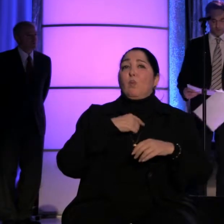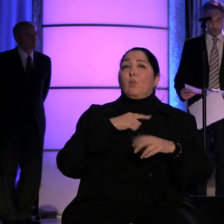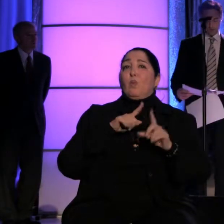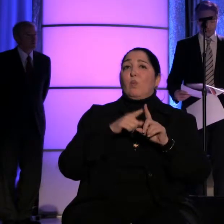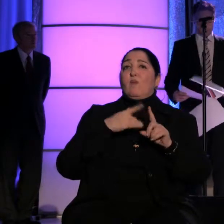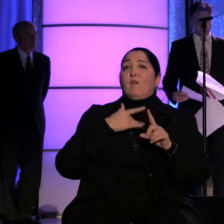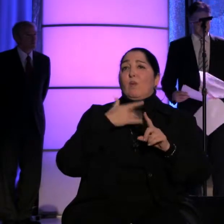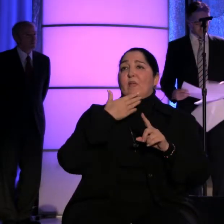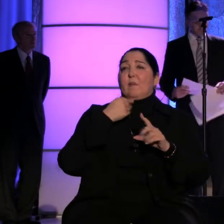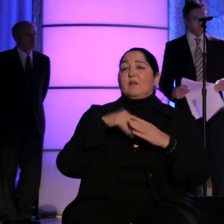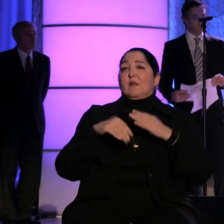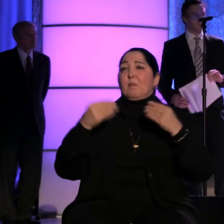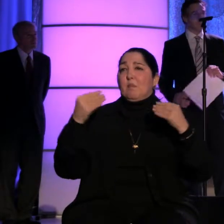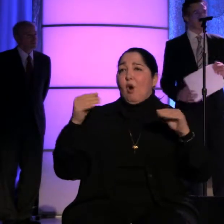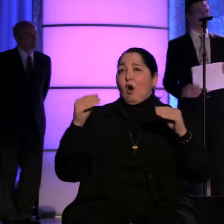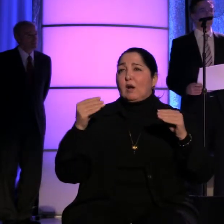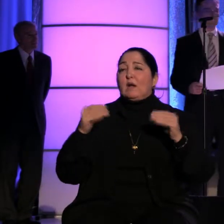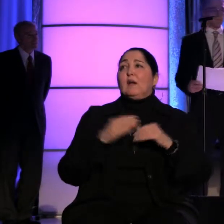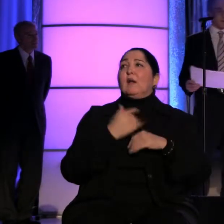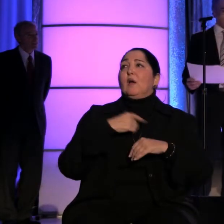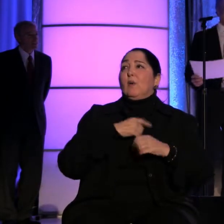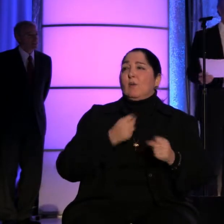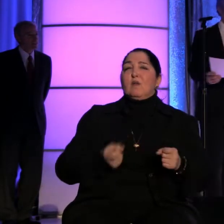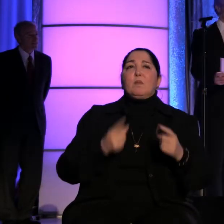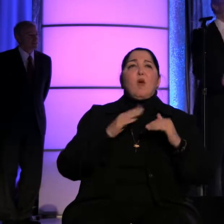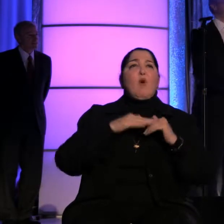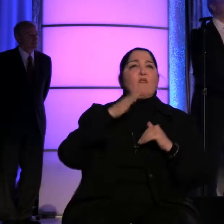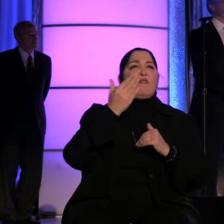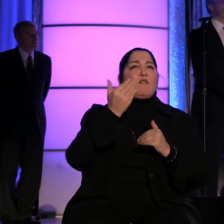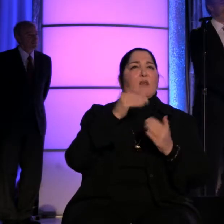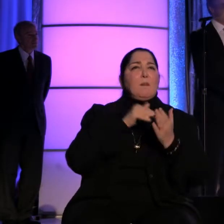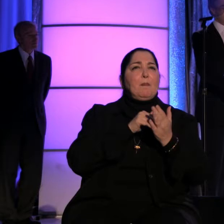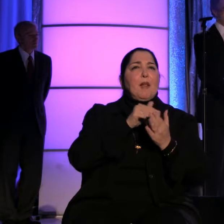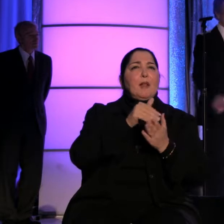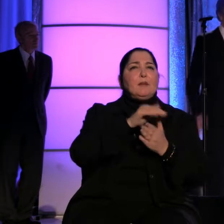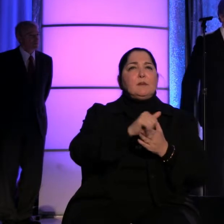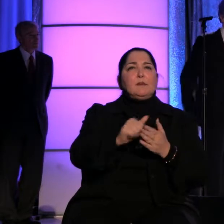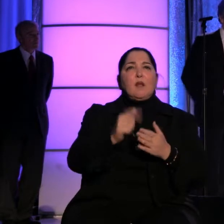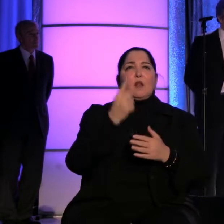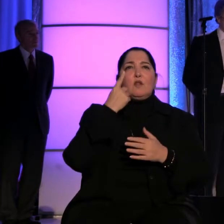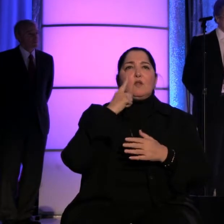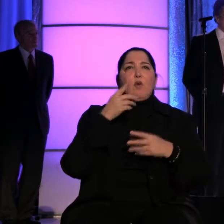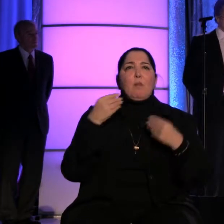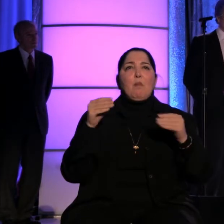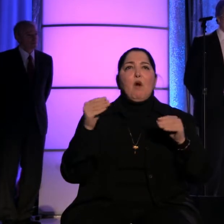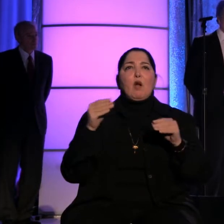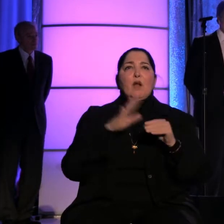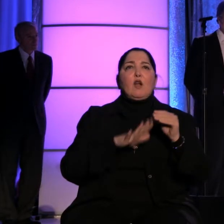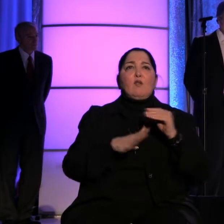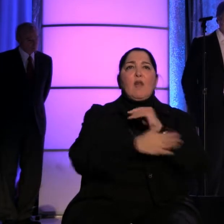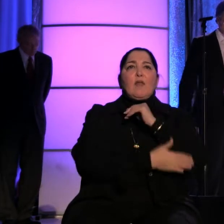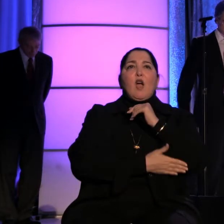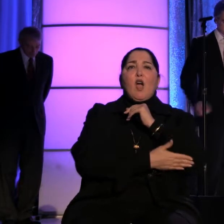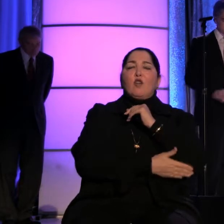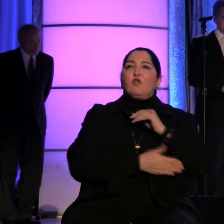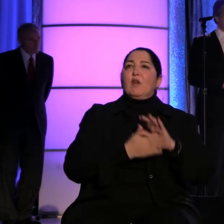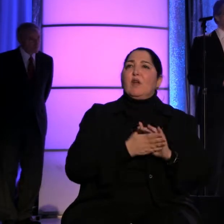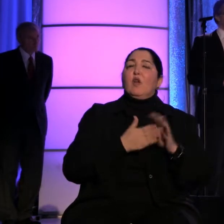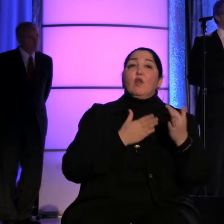over $15 million in marketing annually around the country. We have the largest live event marketing database in the world